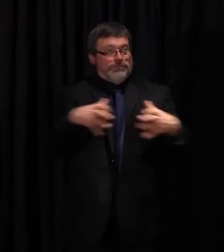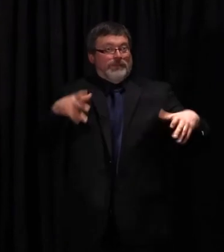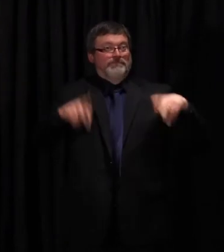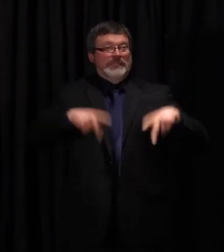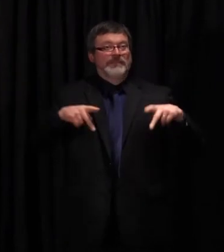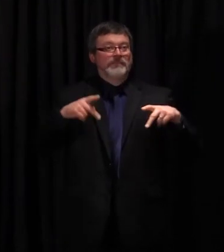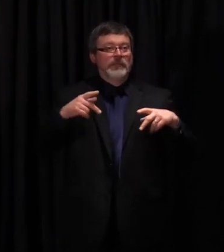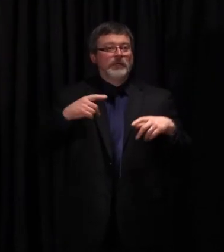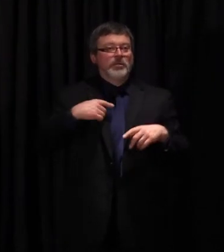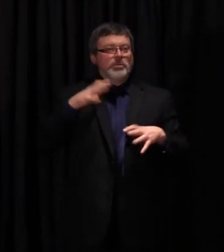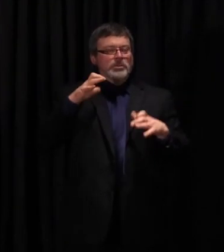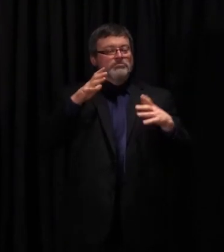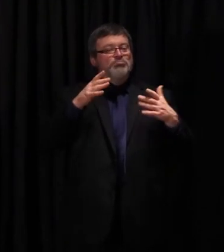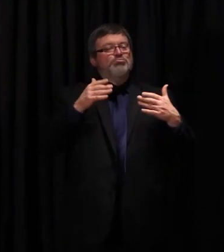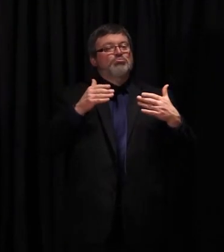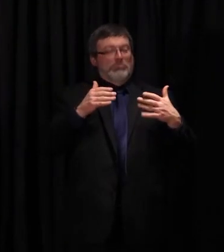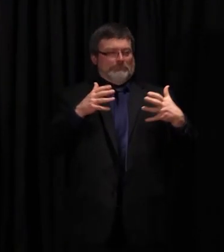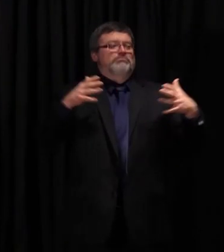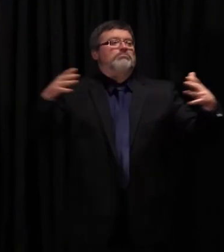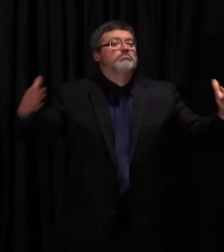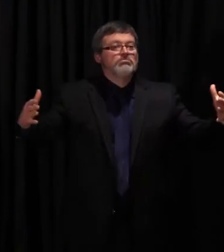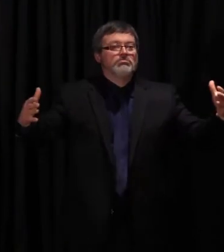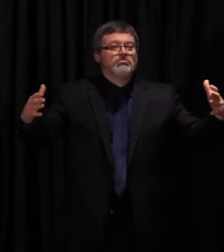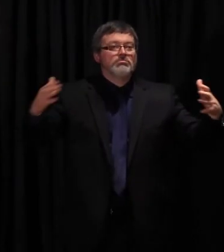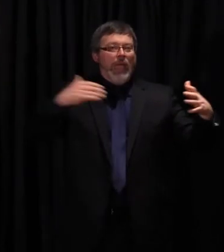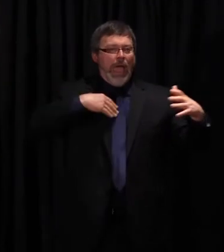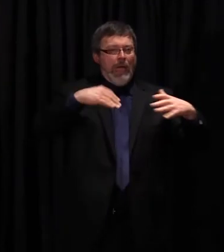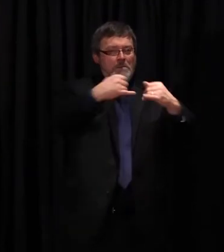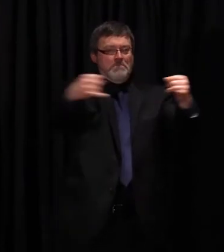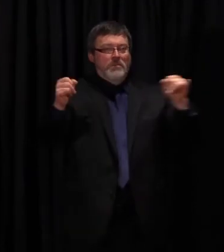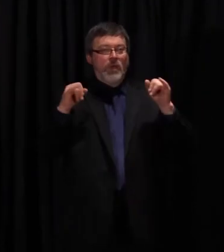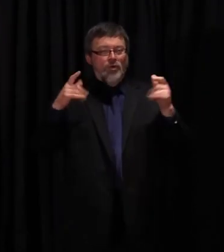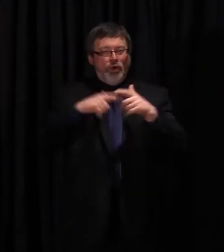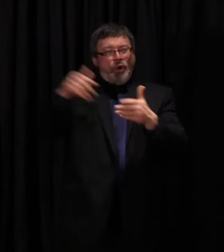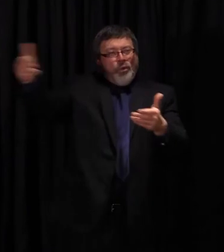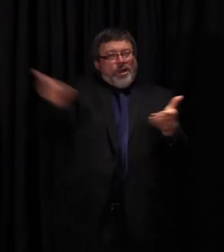we should go beyond our borders to welcome more refugees,